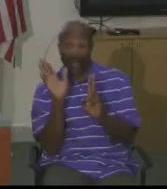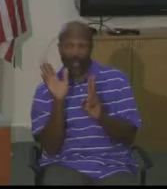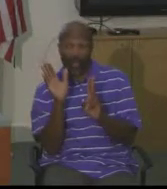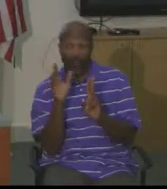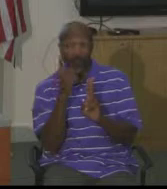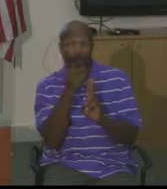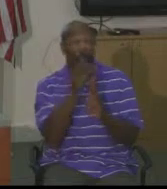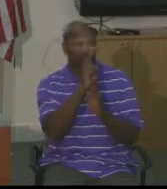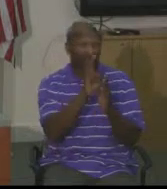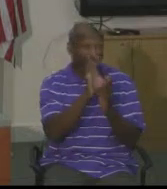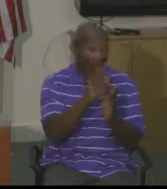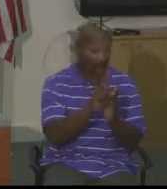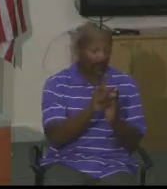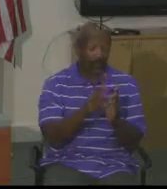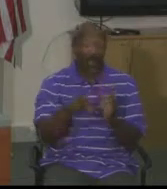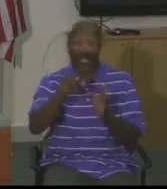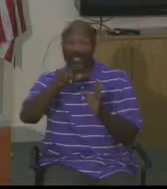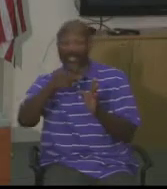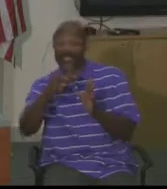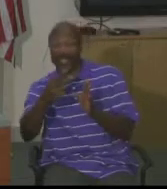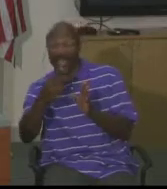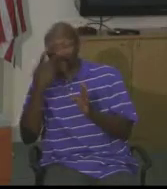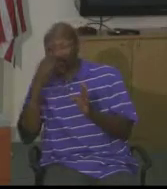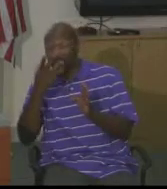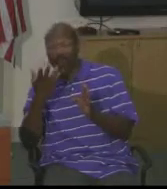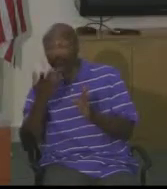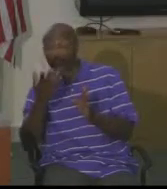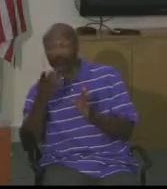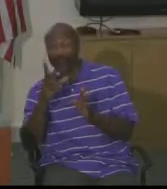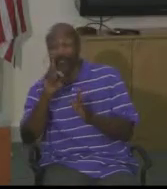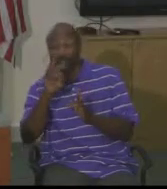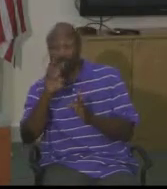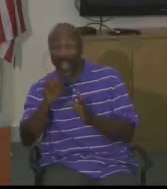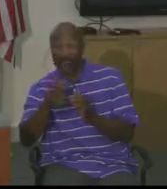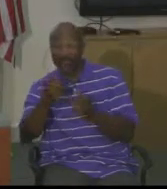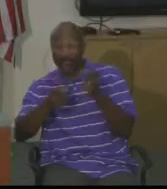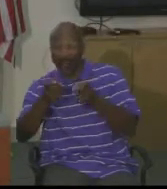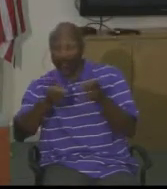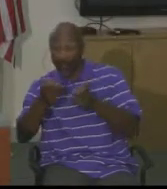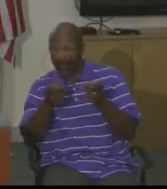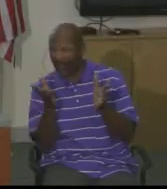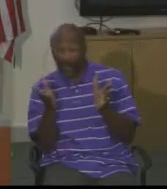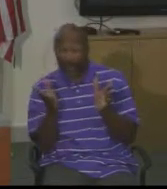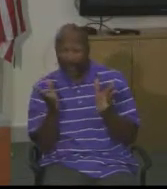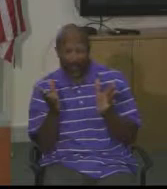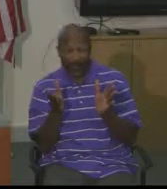One for a video card, and one for the drive control.